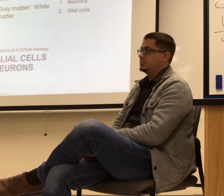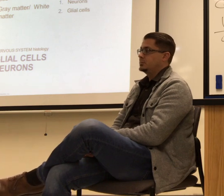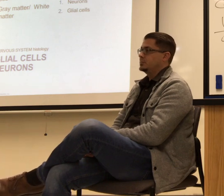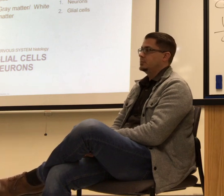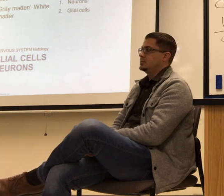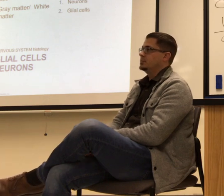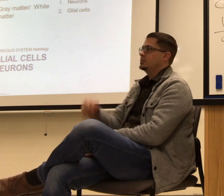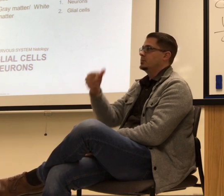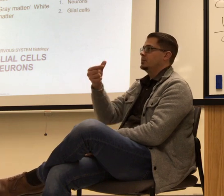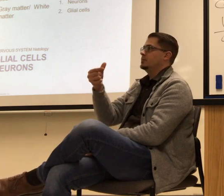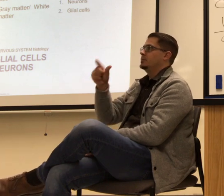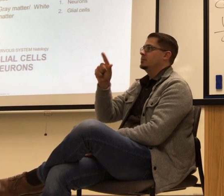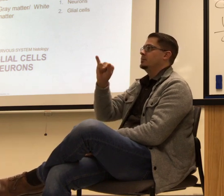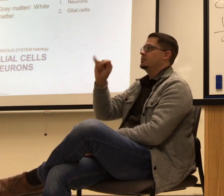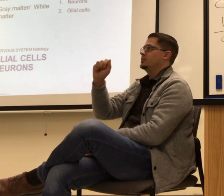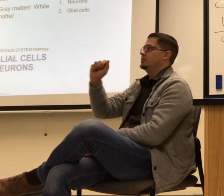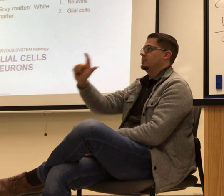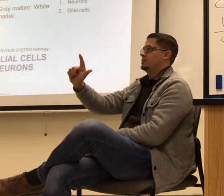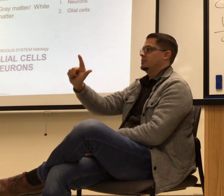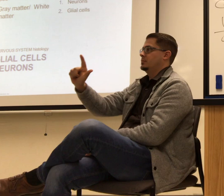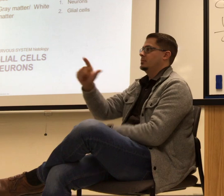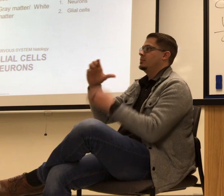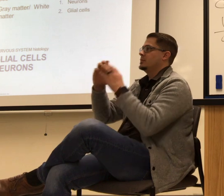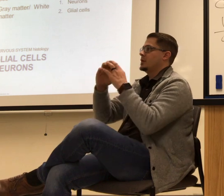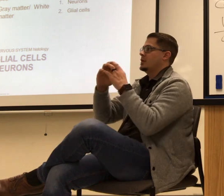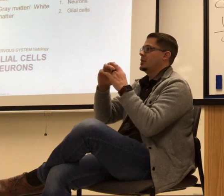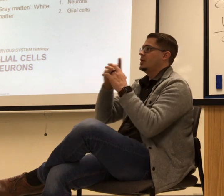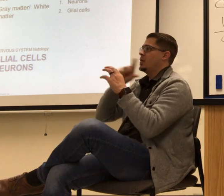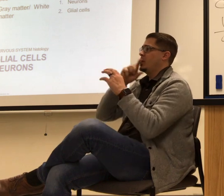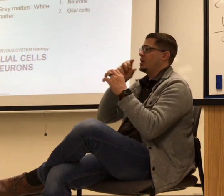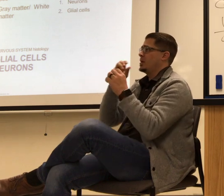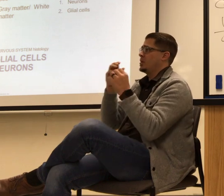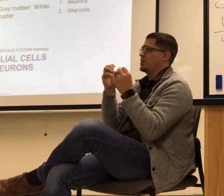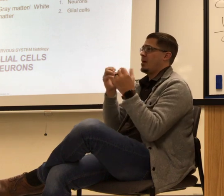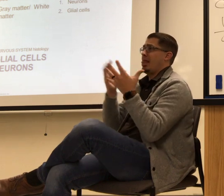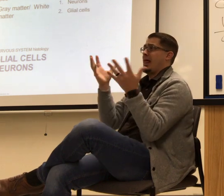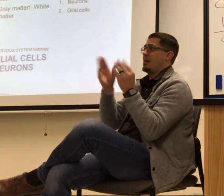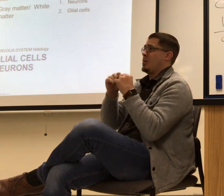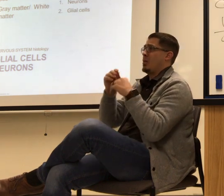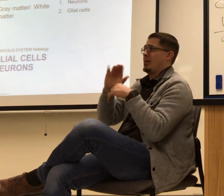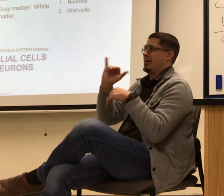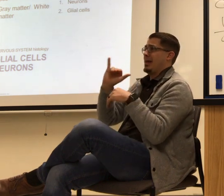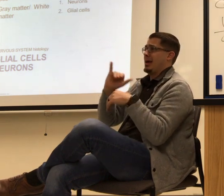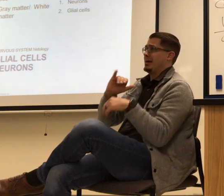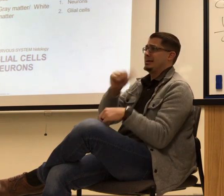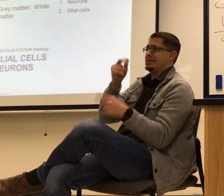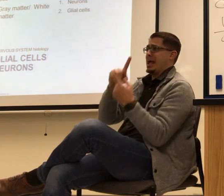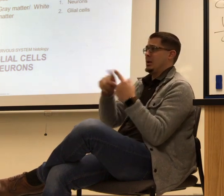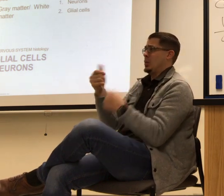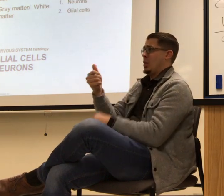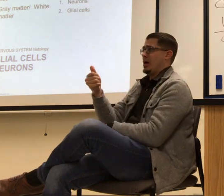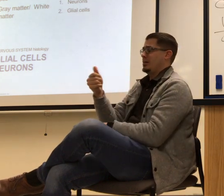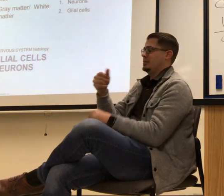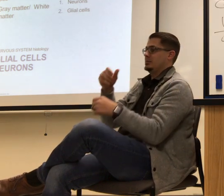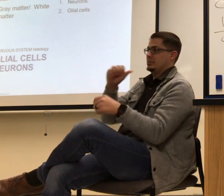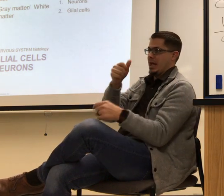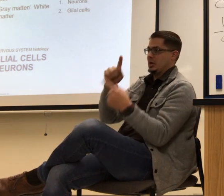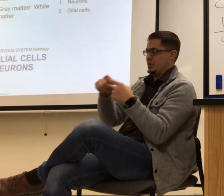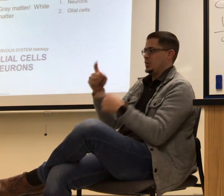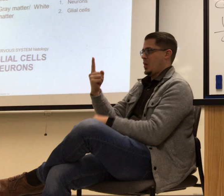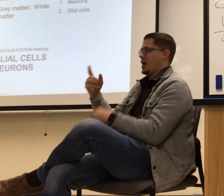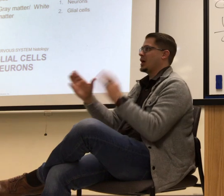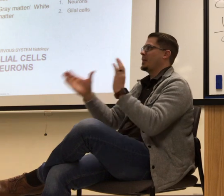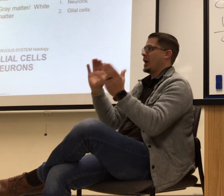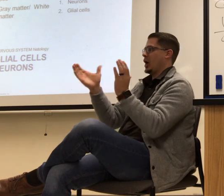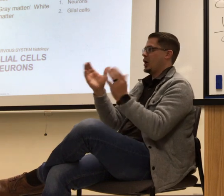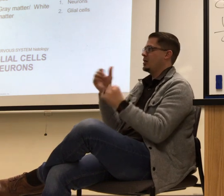The glial cells, they actually outnumber the neurons something like 10 to 1. There's many more of them, but they're not